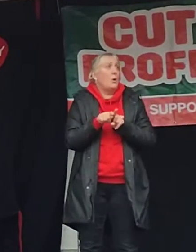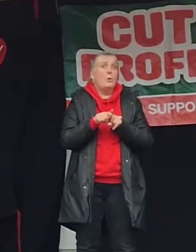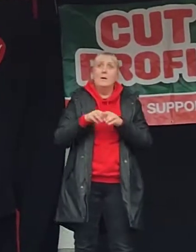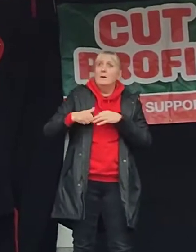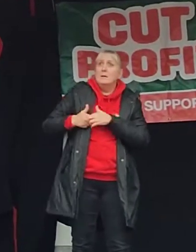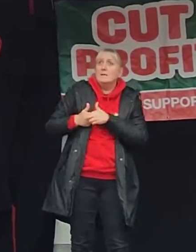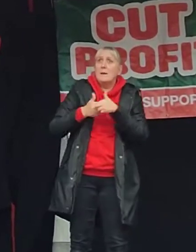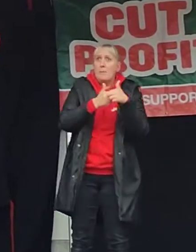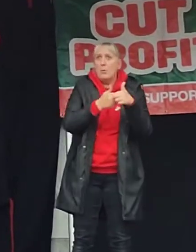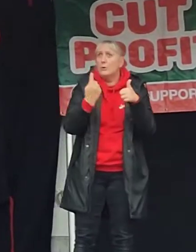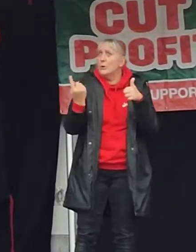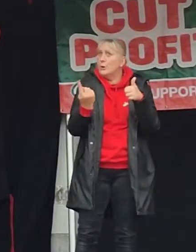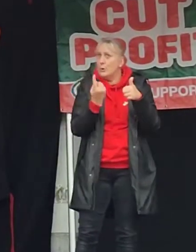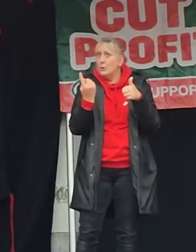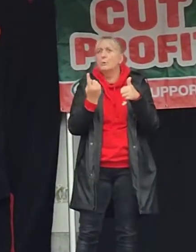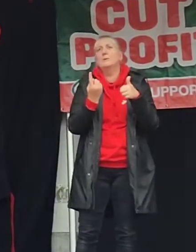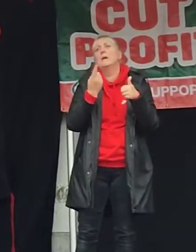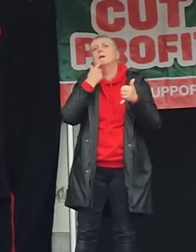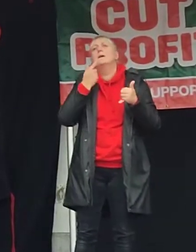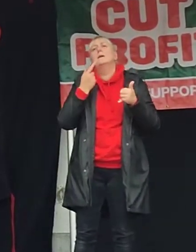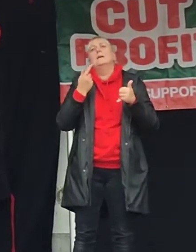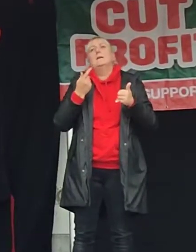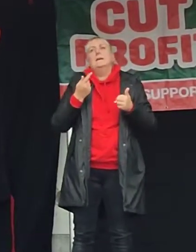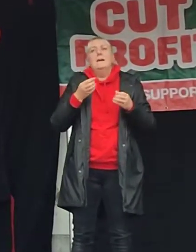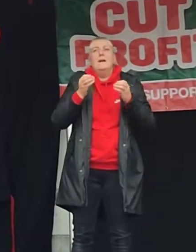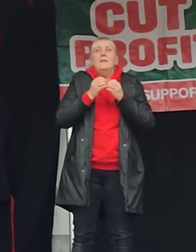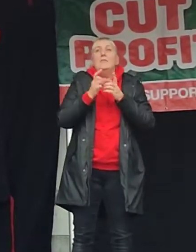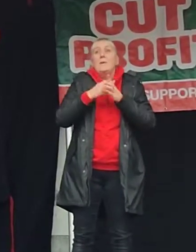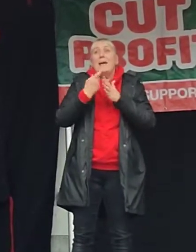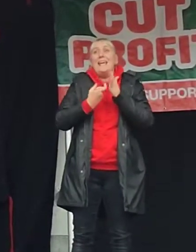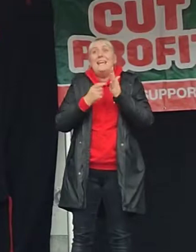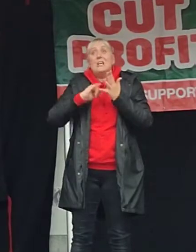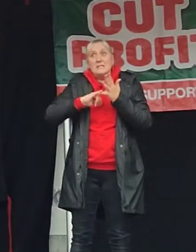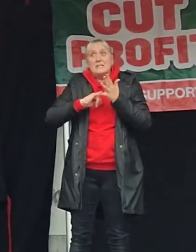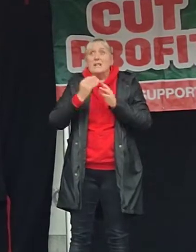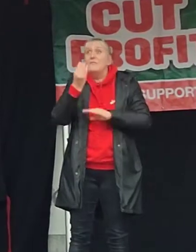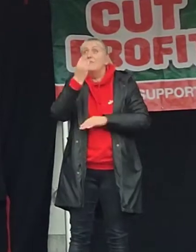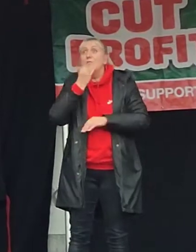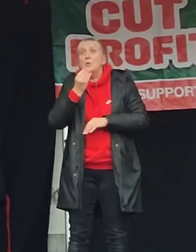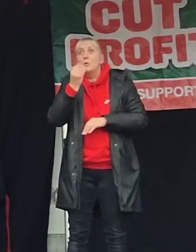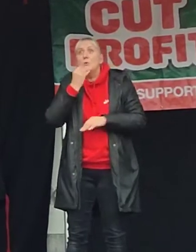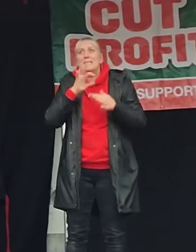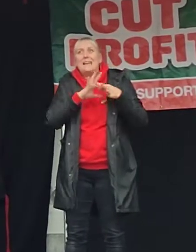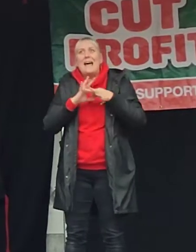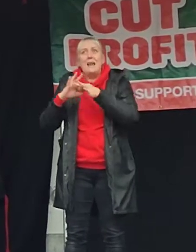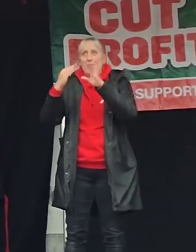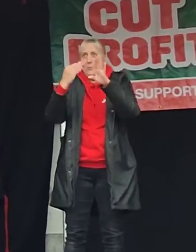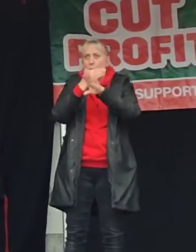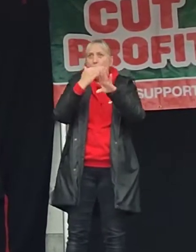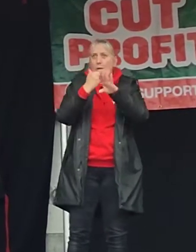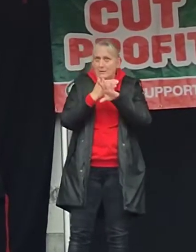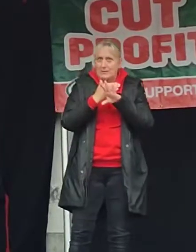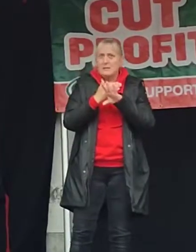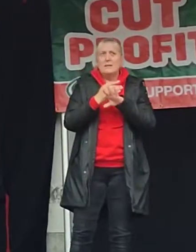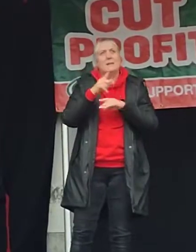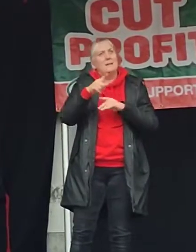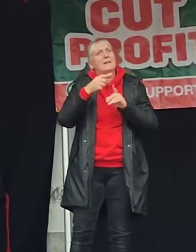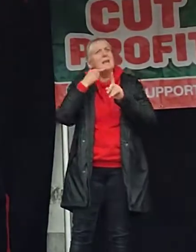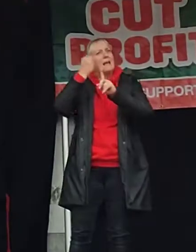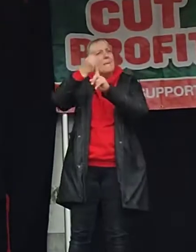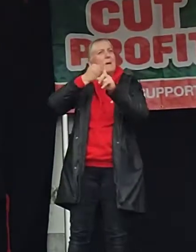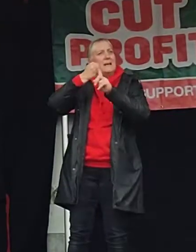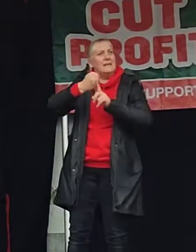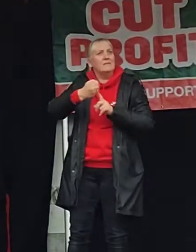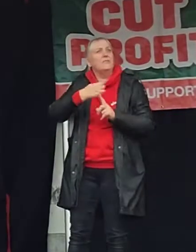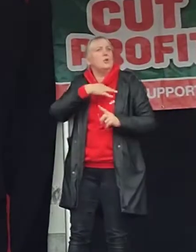the Baker's Food and Allied Workers Union members at Samworth's in Leicester who are campaigning for union